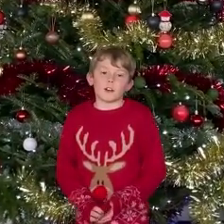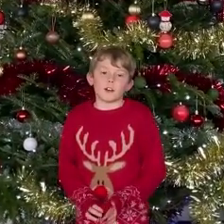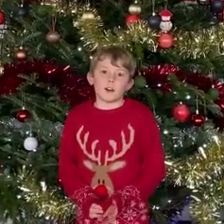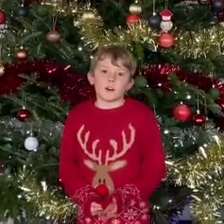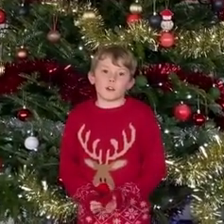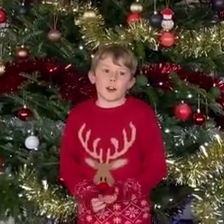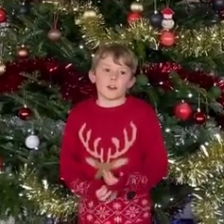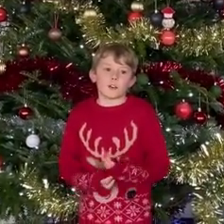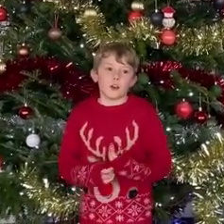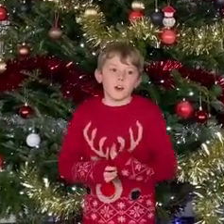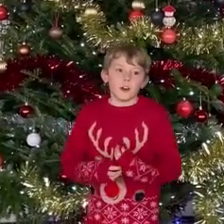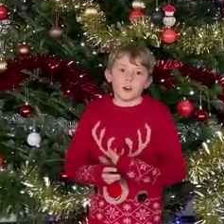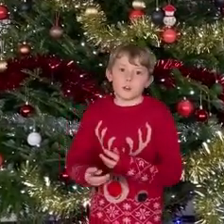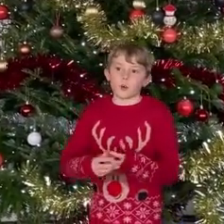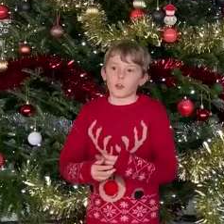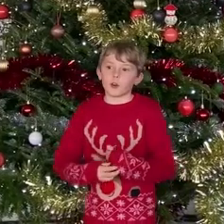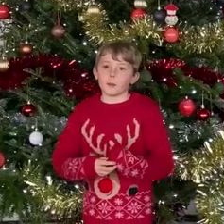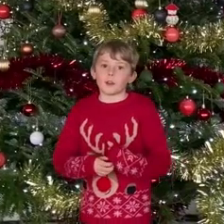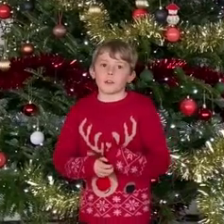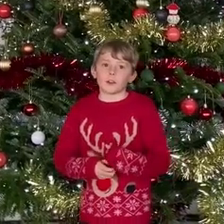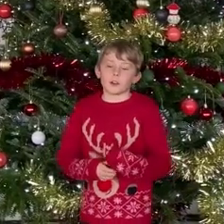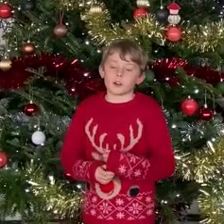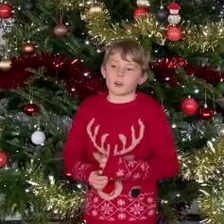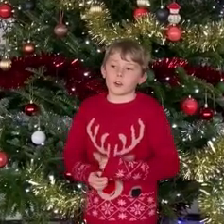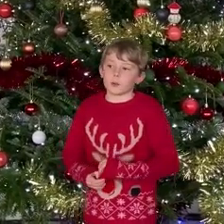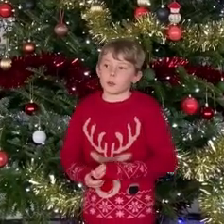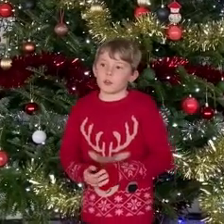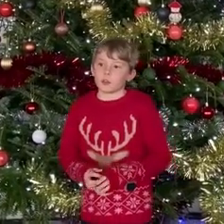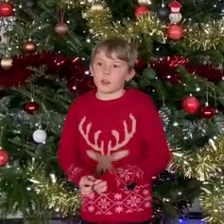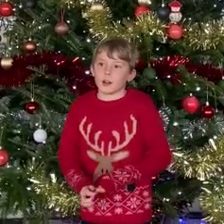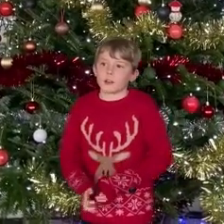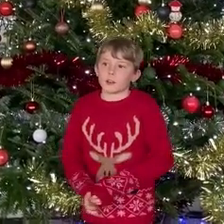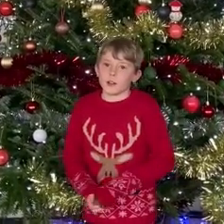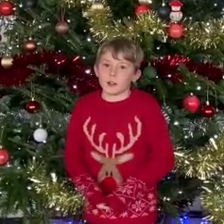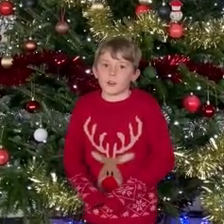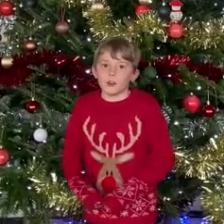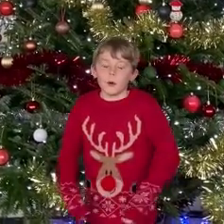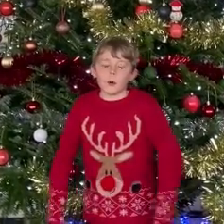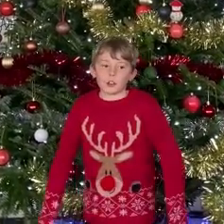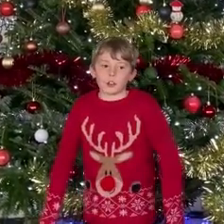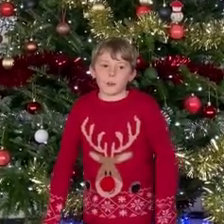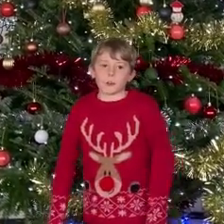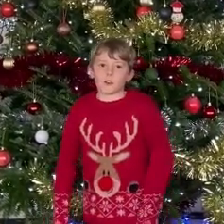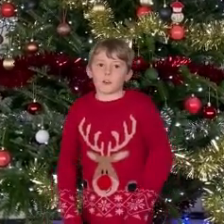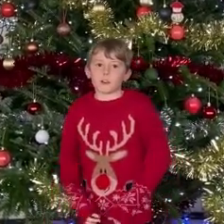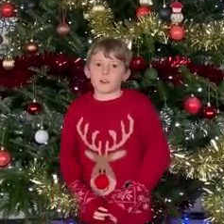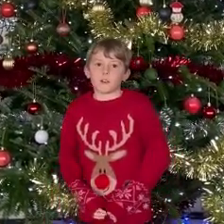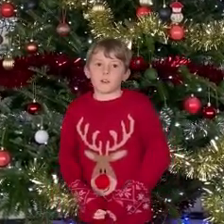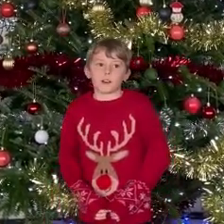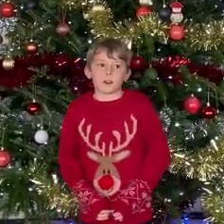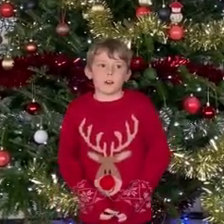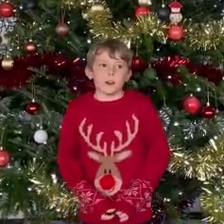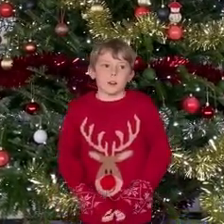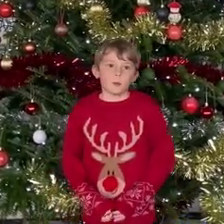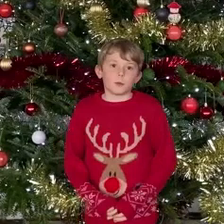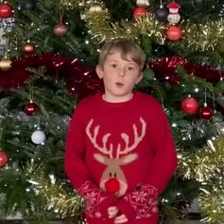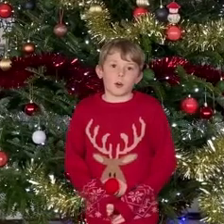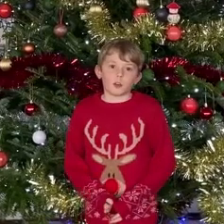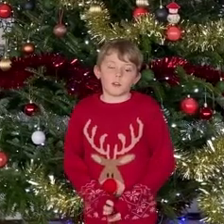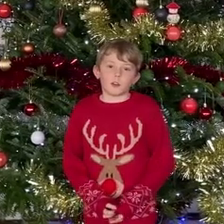and her friends for the amazing Christmas tree and lights. Watch out, Mrs. Wright doesn't take them for our living room